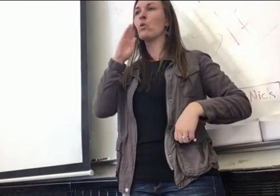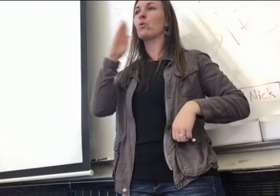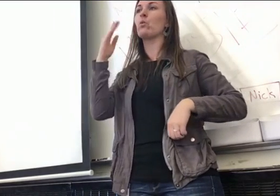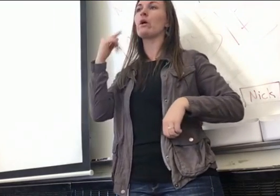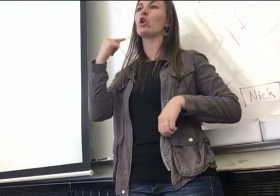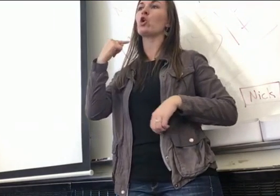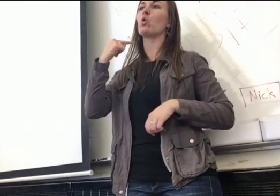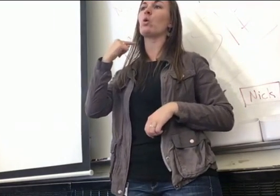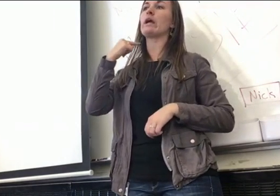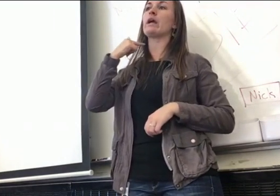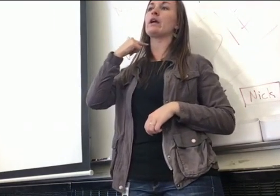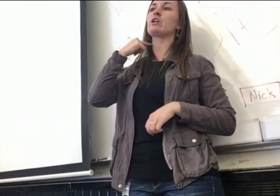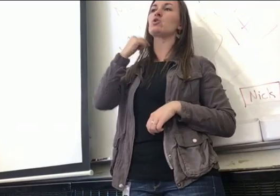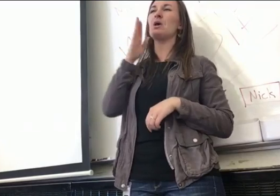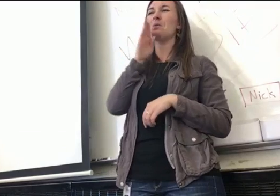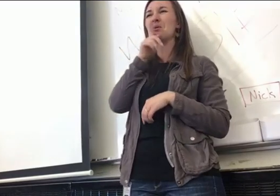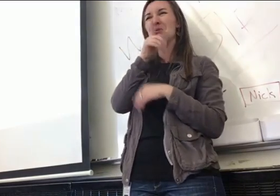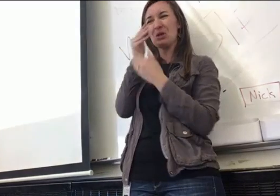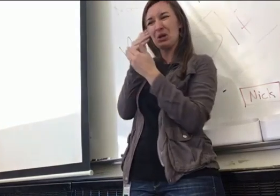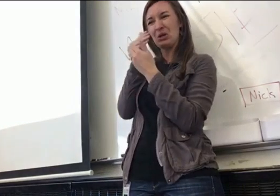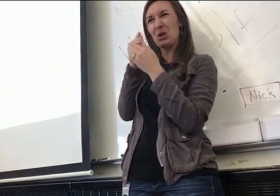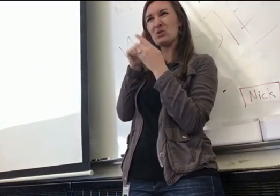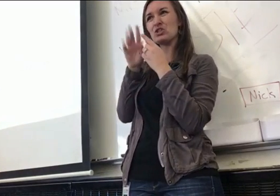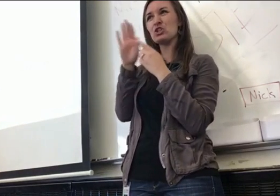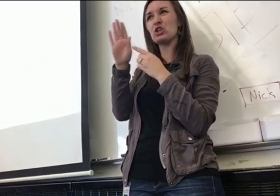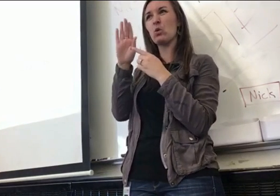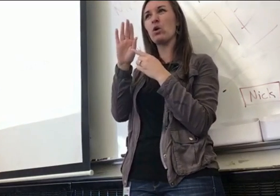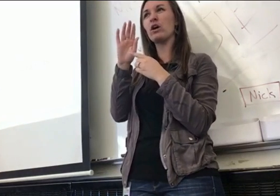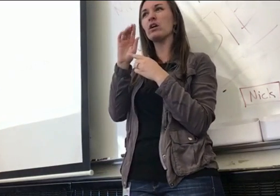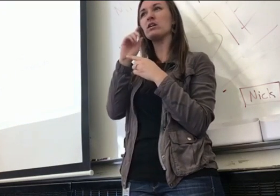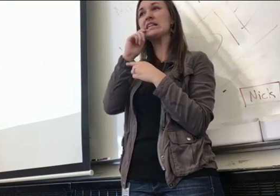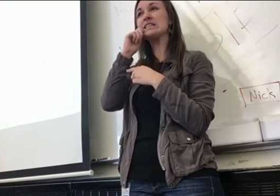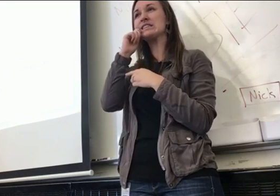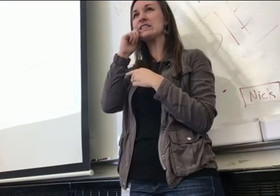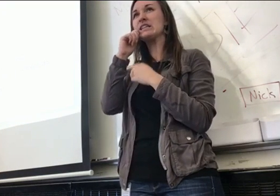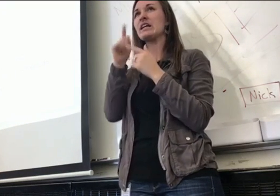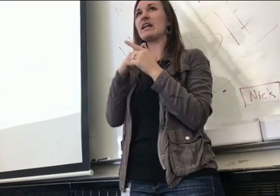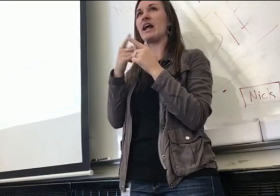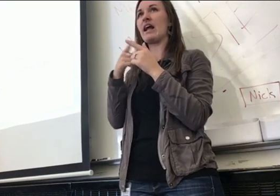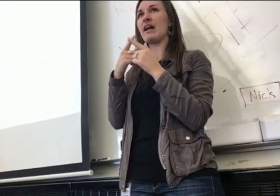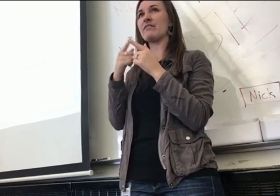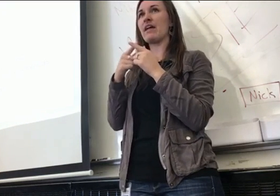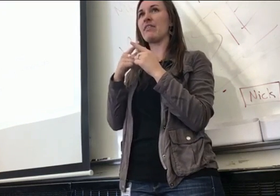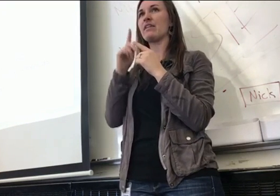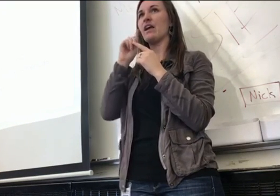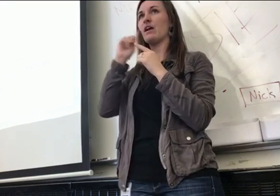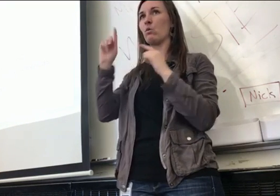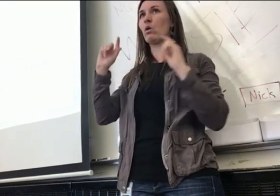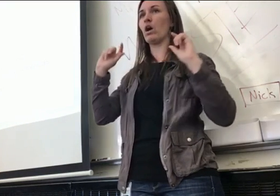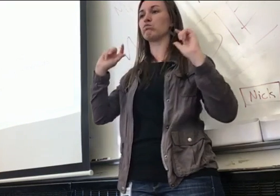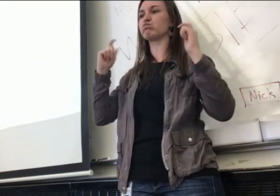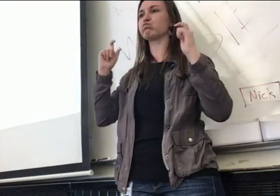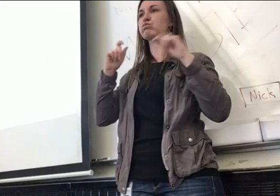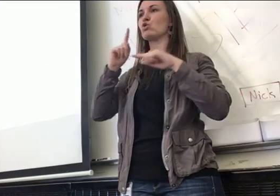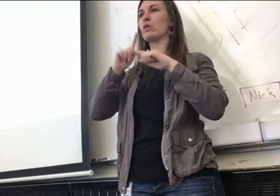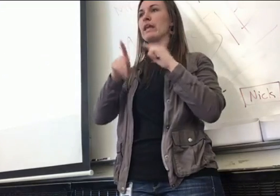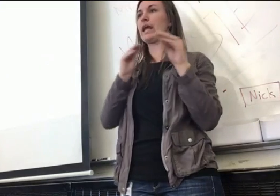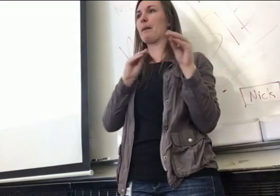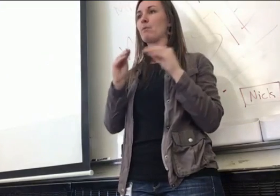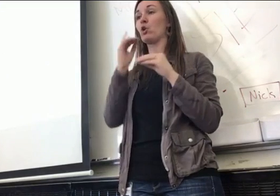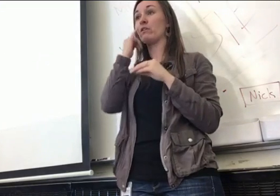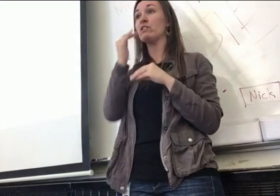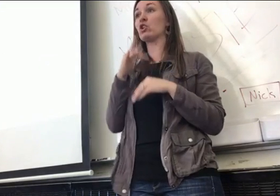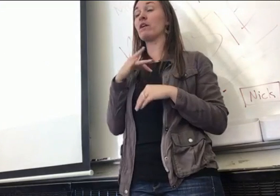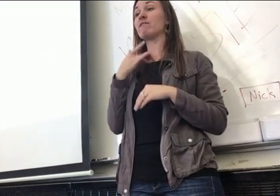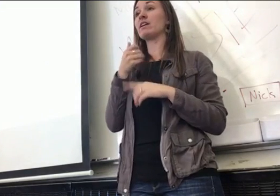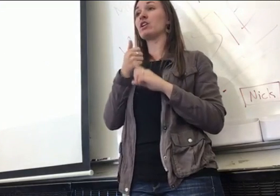away from your skin, and then they screw it in so it can't move. Okay? Well, here's the thing. If you feel yourself